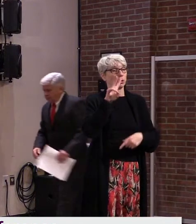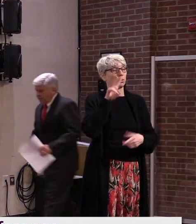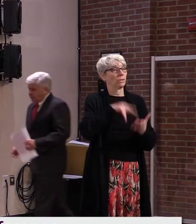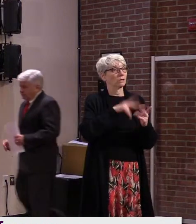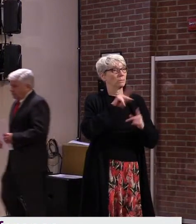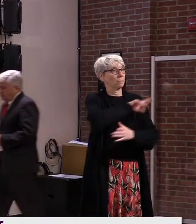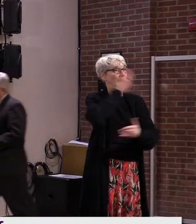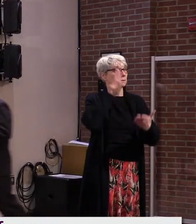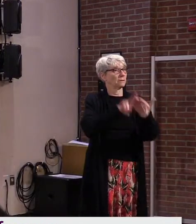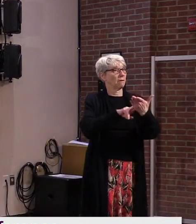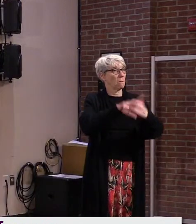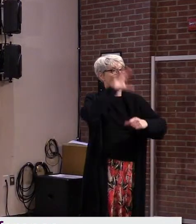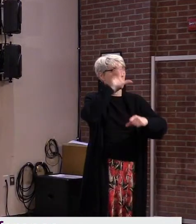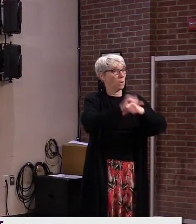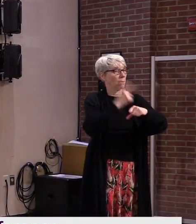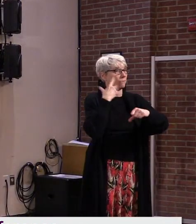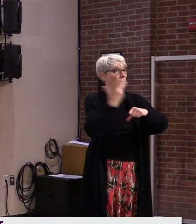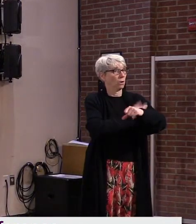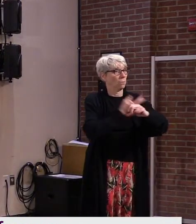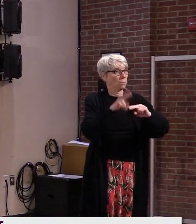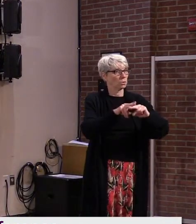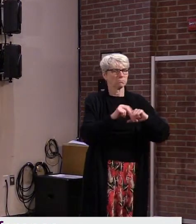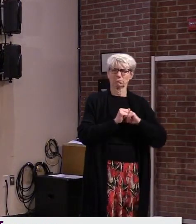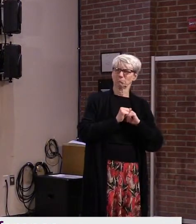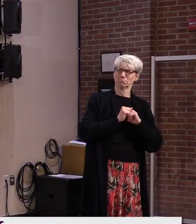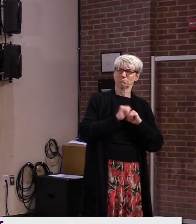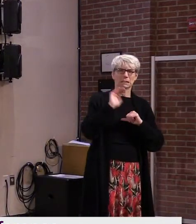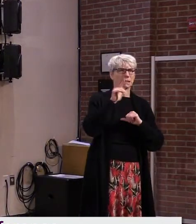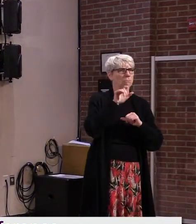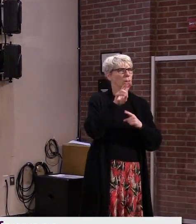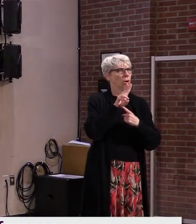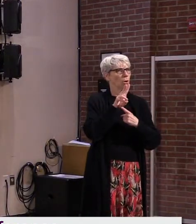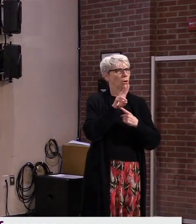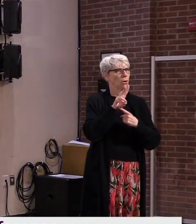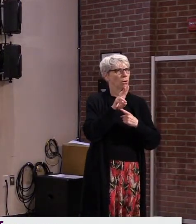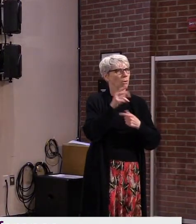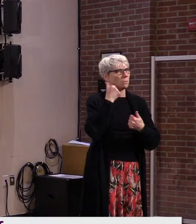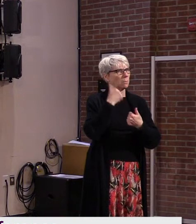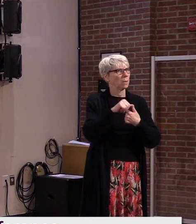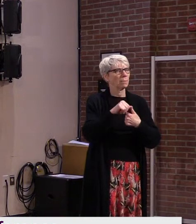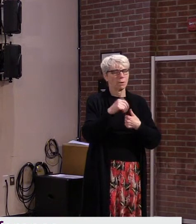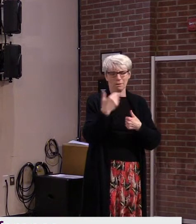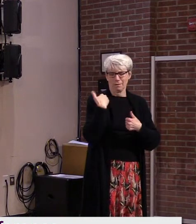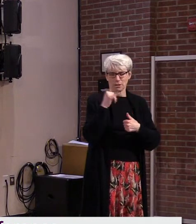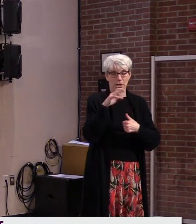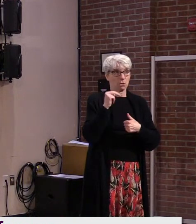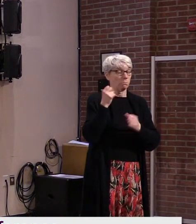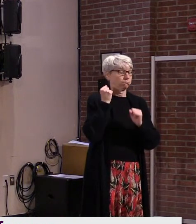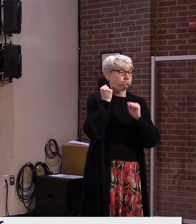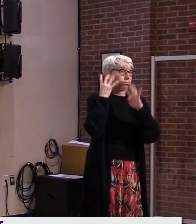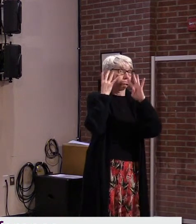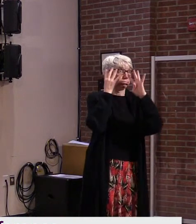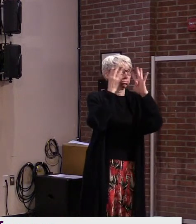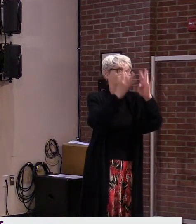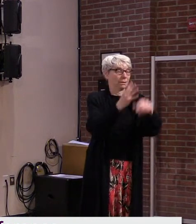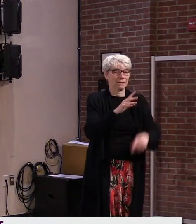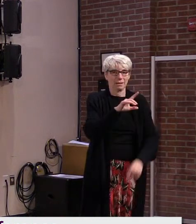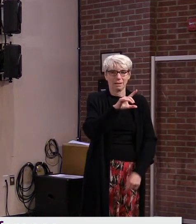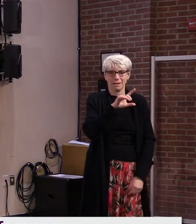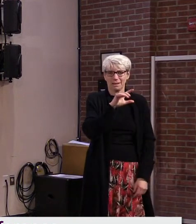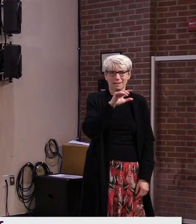appointments struck me as low too, just given our experience in January when we were seeing tens of thousands of people sign up in the early